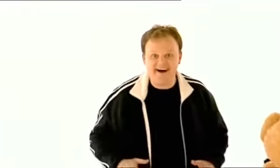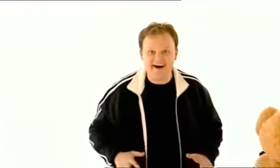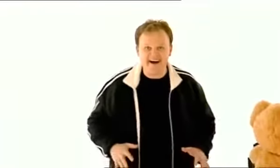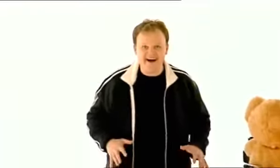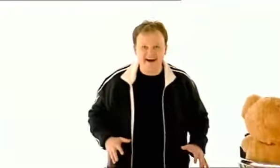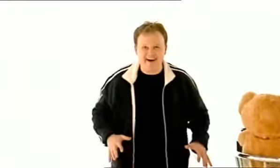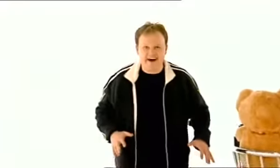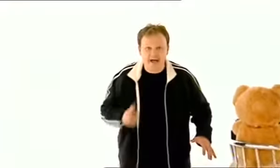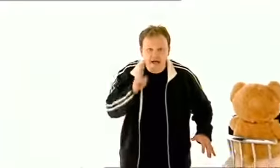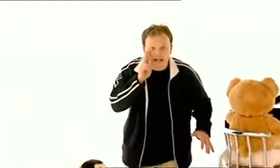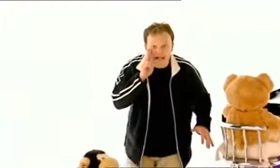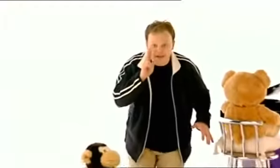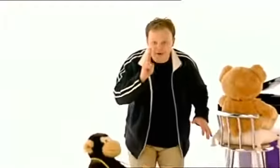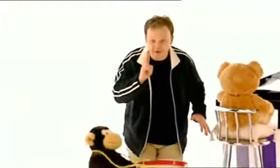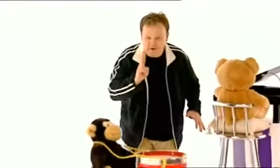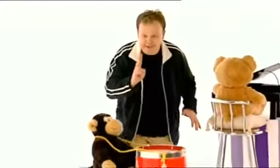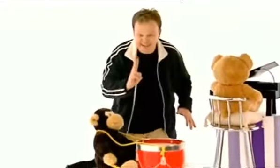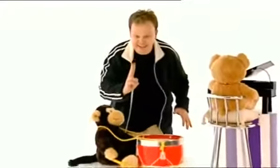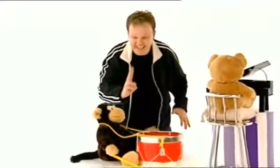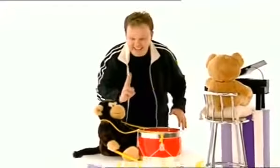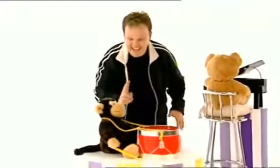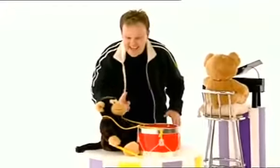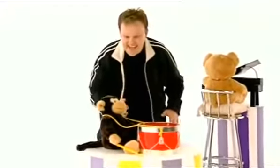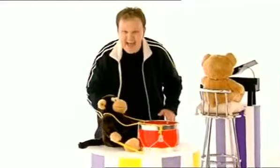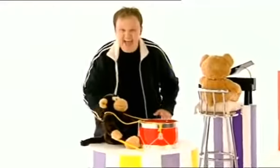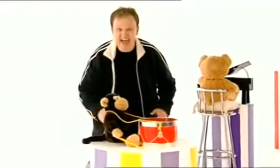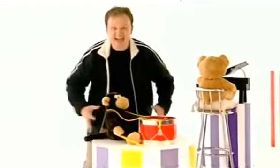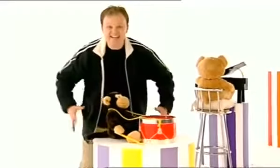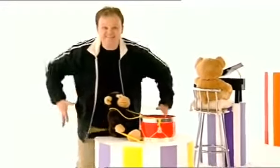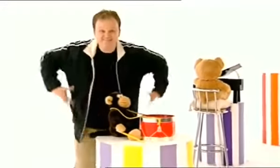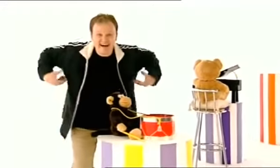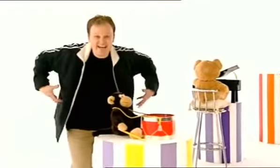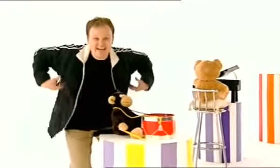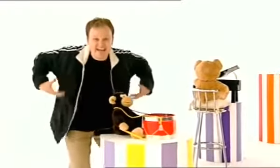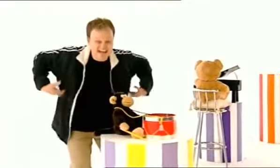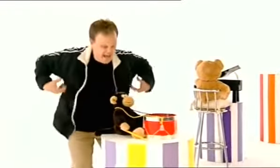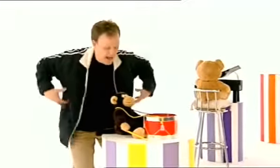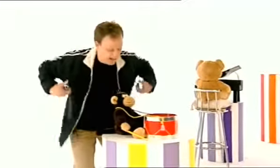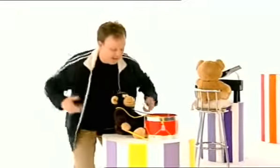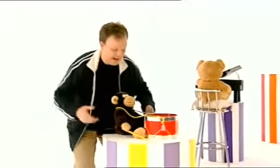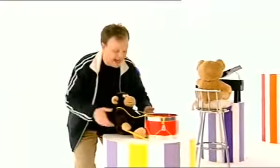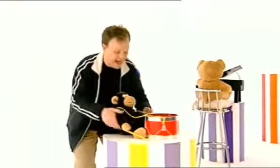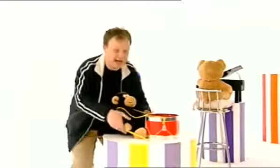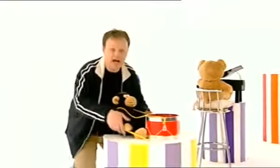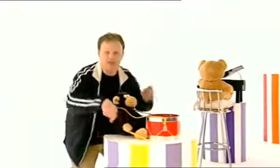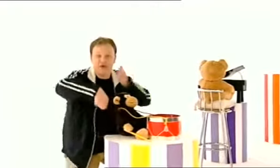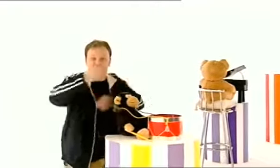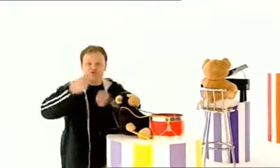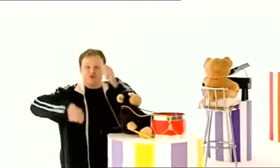Aha! Look! It's Monkey playing the